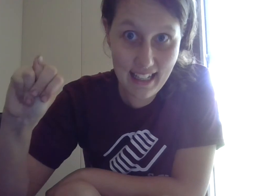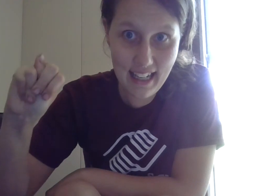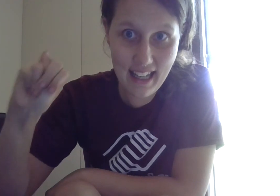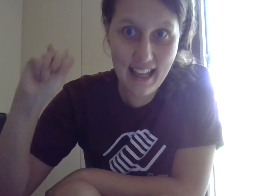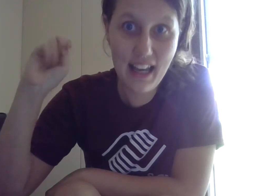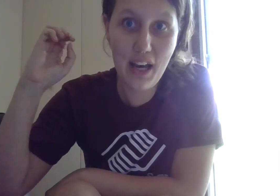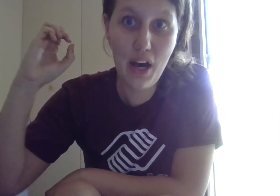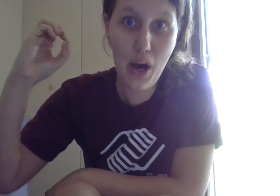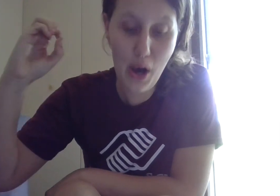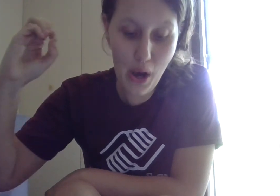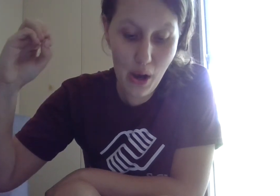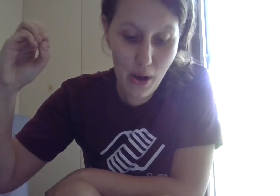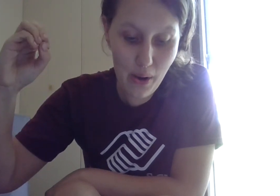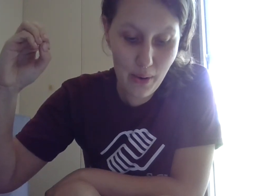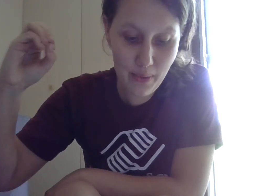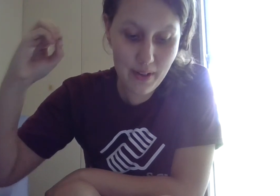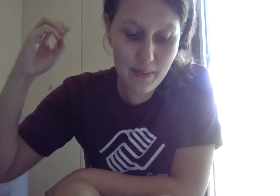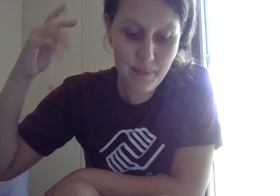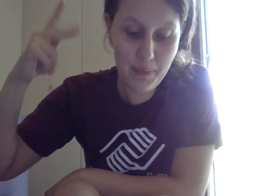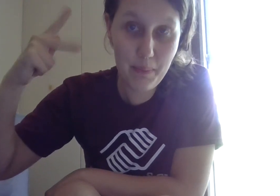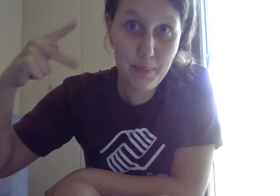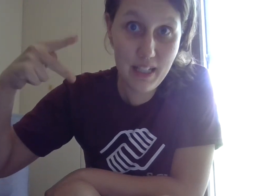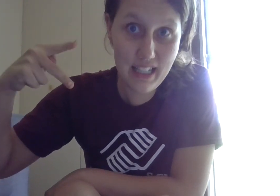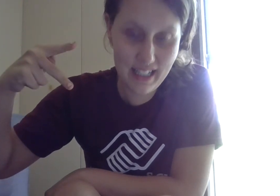N, O, P,